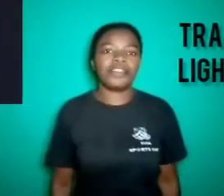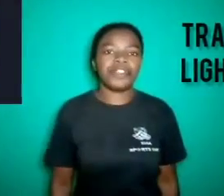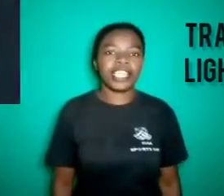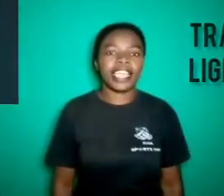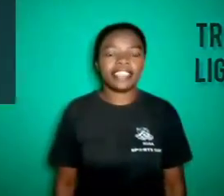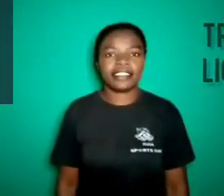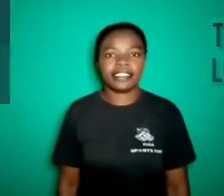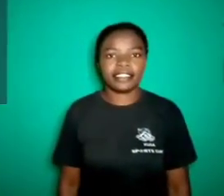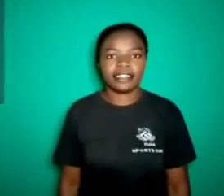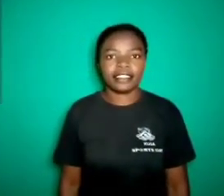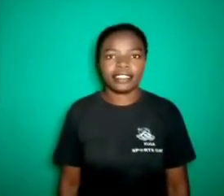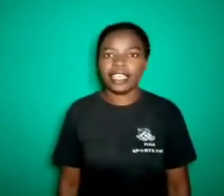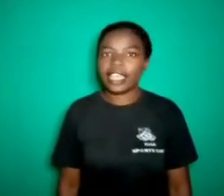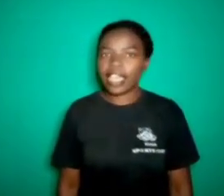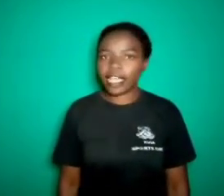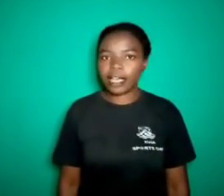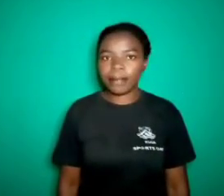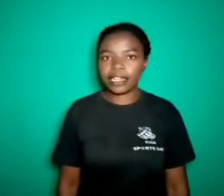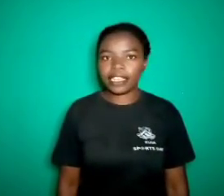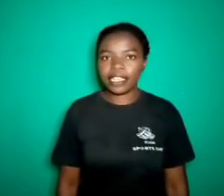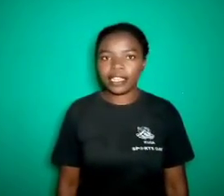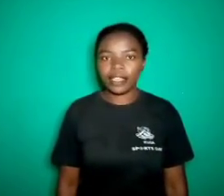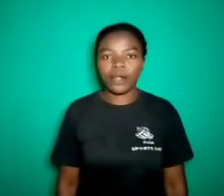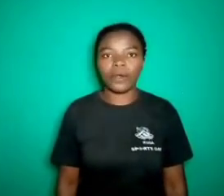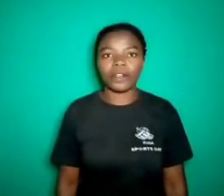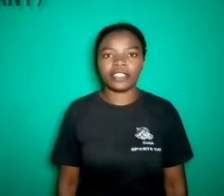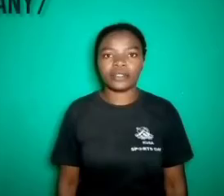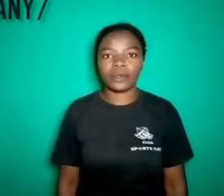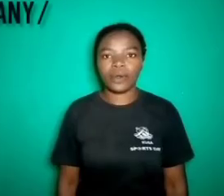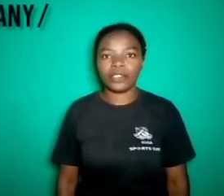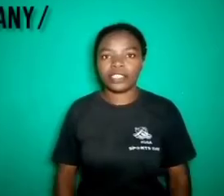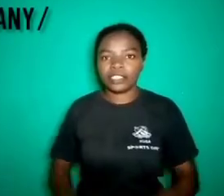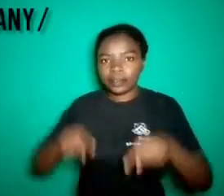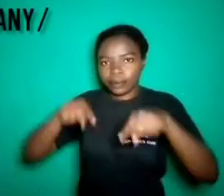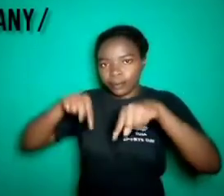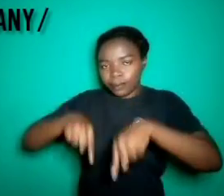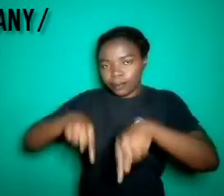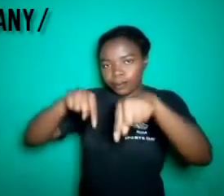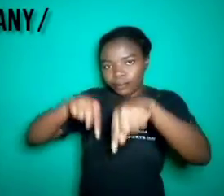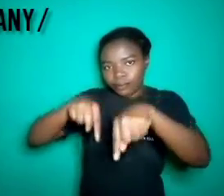Traffic lights. A company or escort